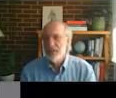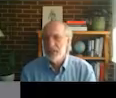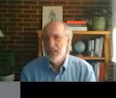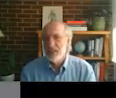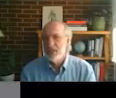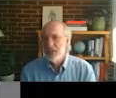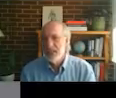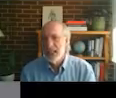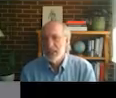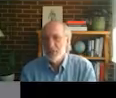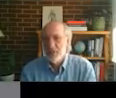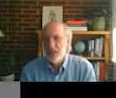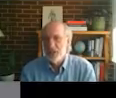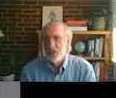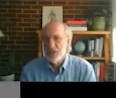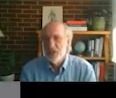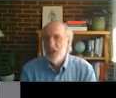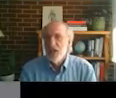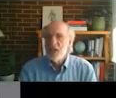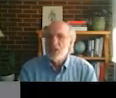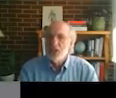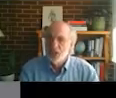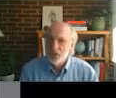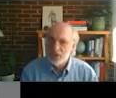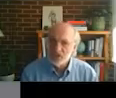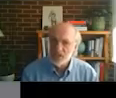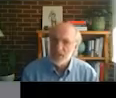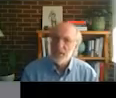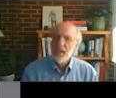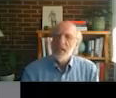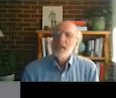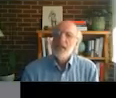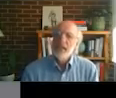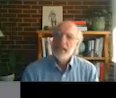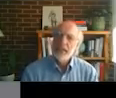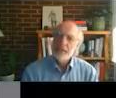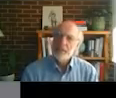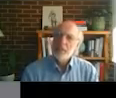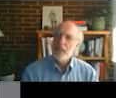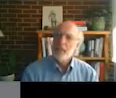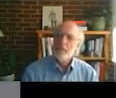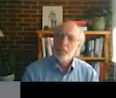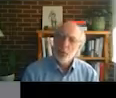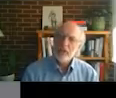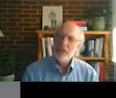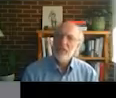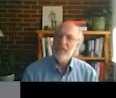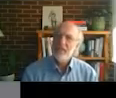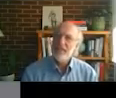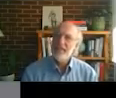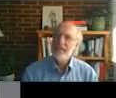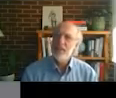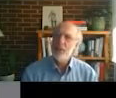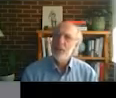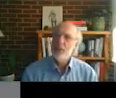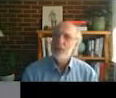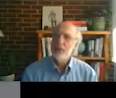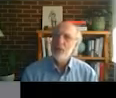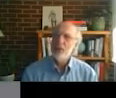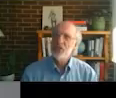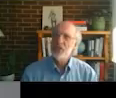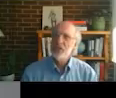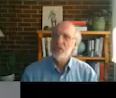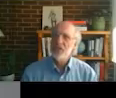production of the sign to exact production occurs. The point of this is that when